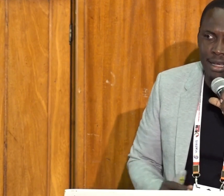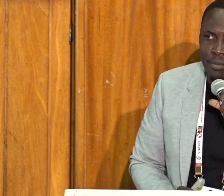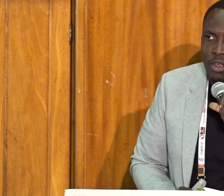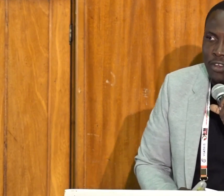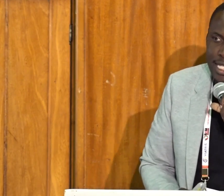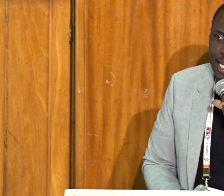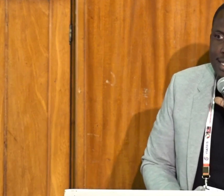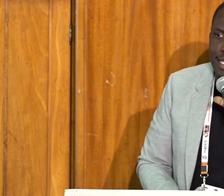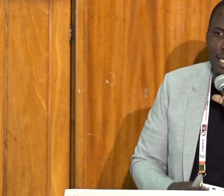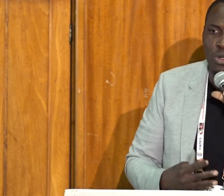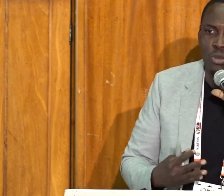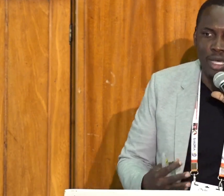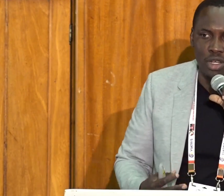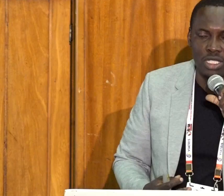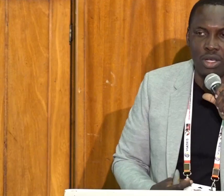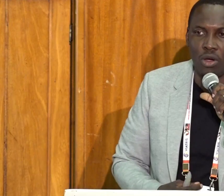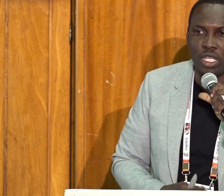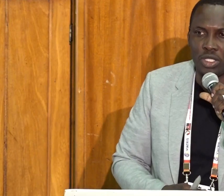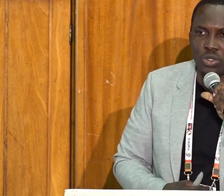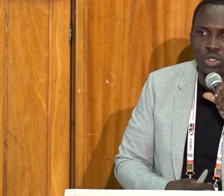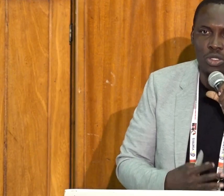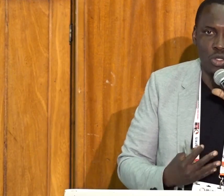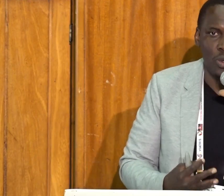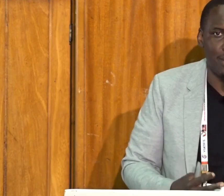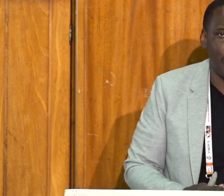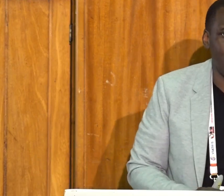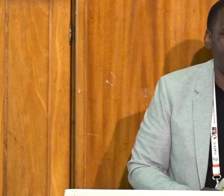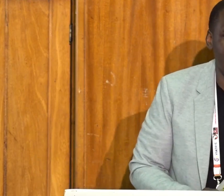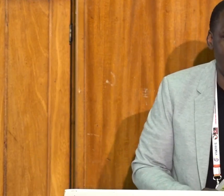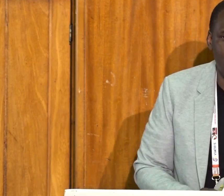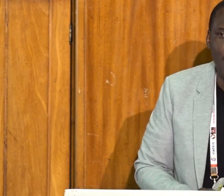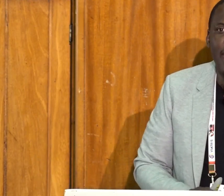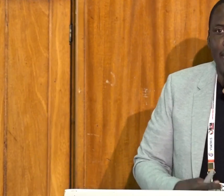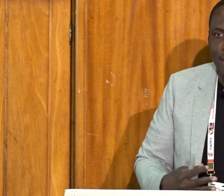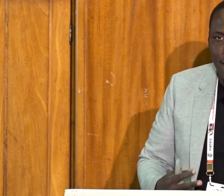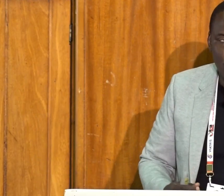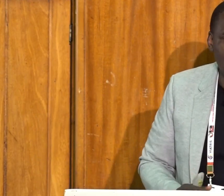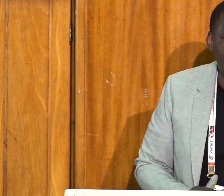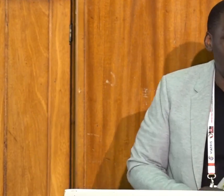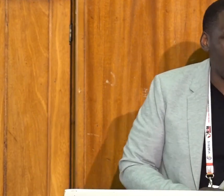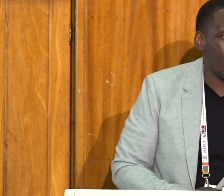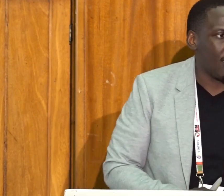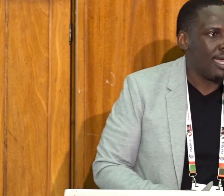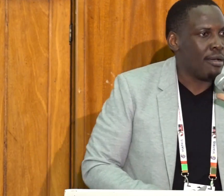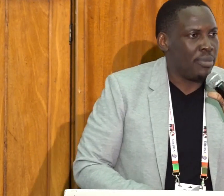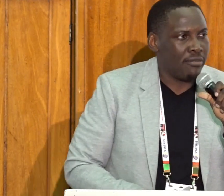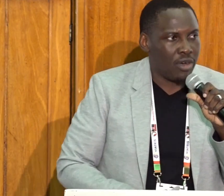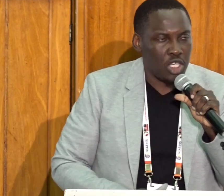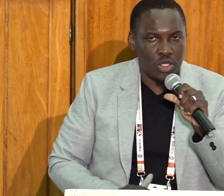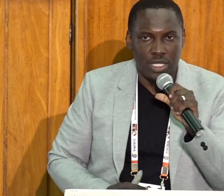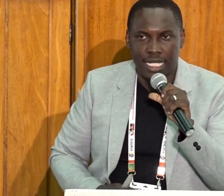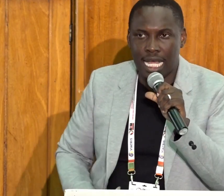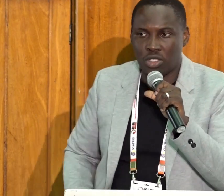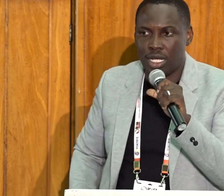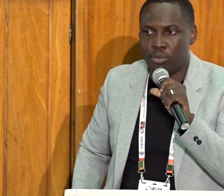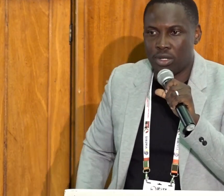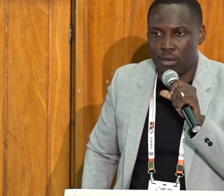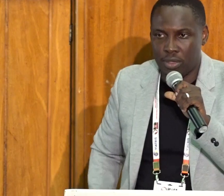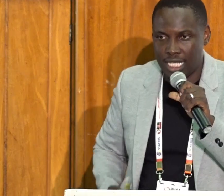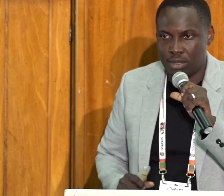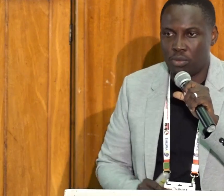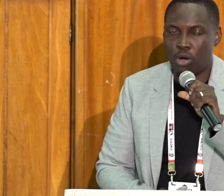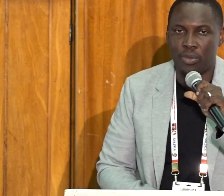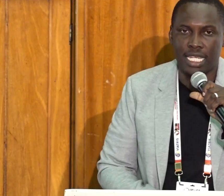many factors that include biological issues to do with the pregnancy itself, and there are also some other behavioral issues that actually